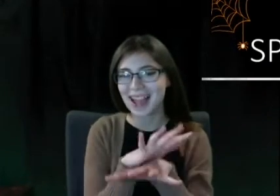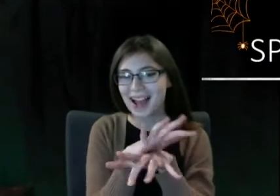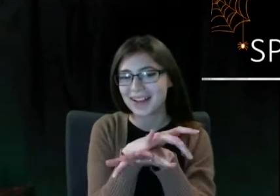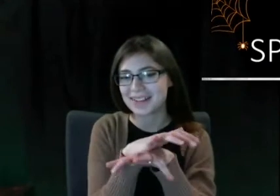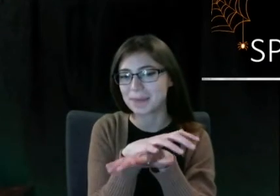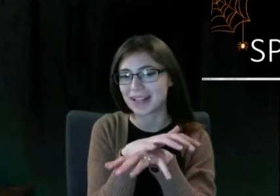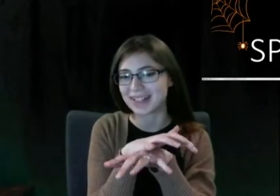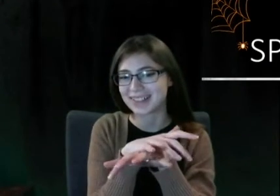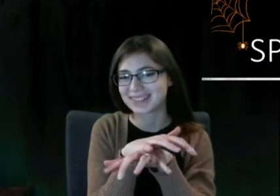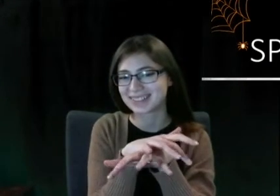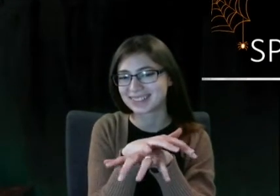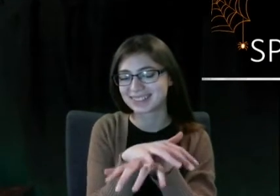Spider.